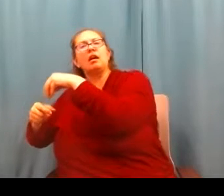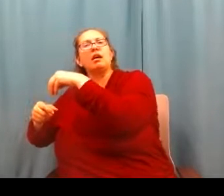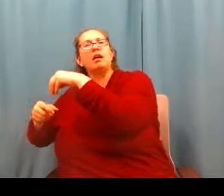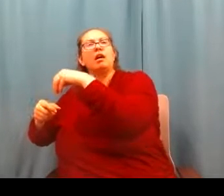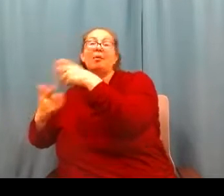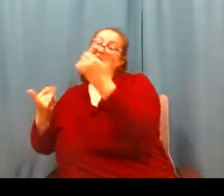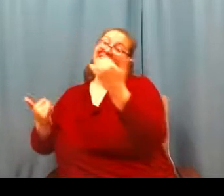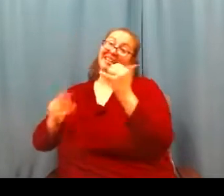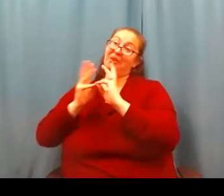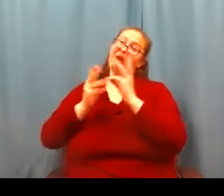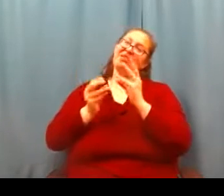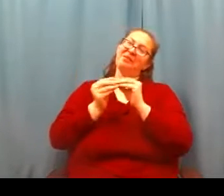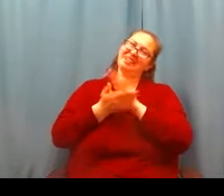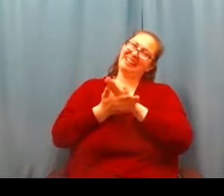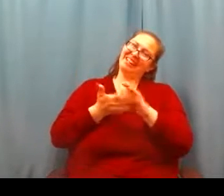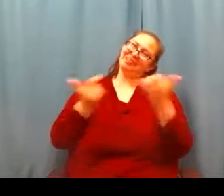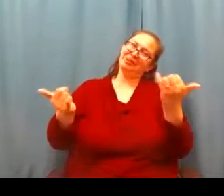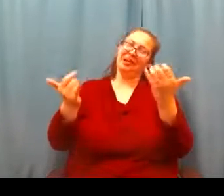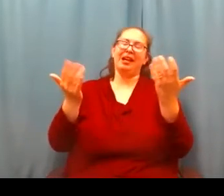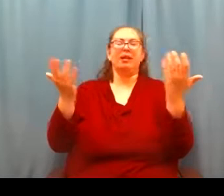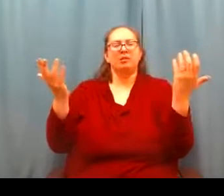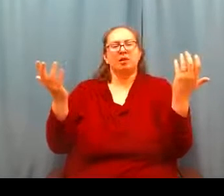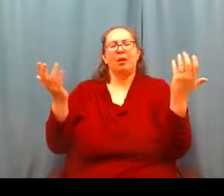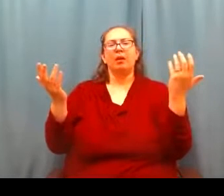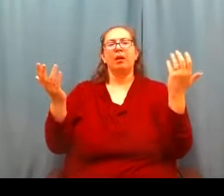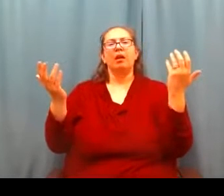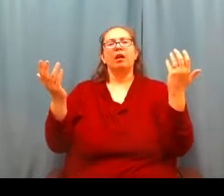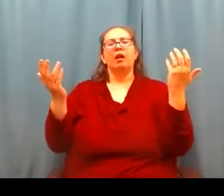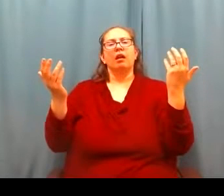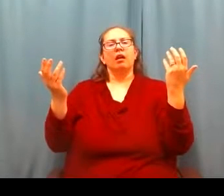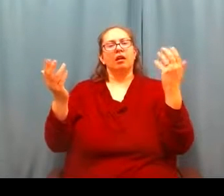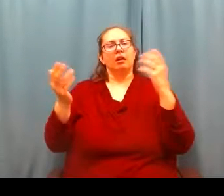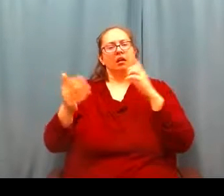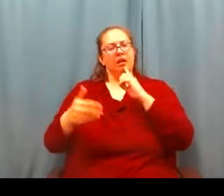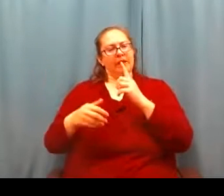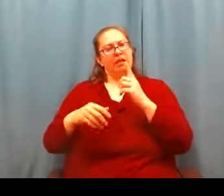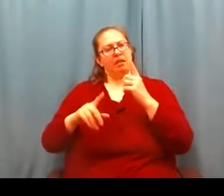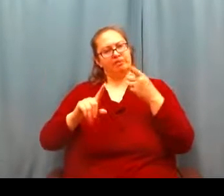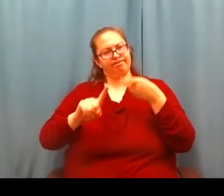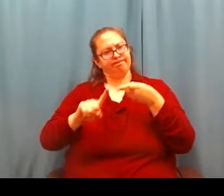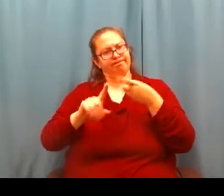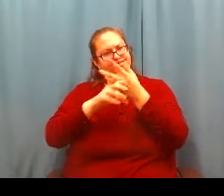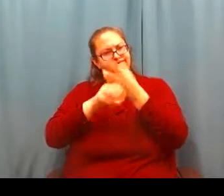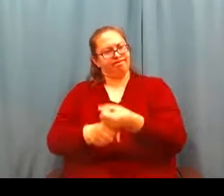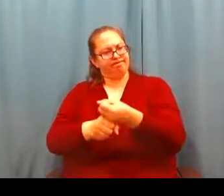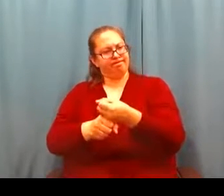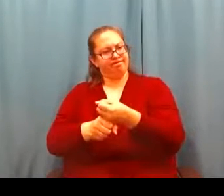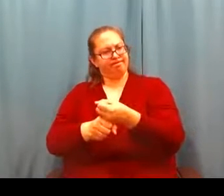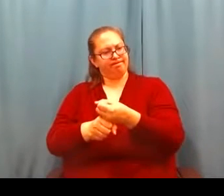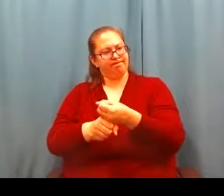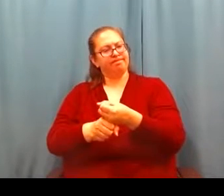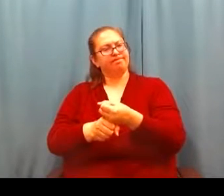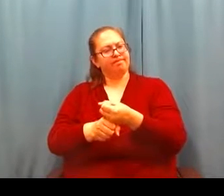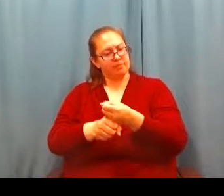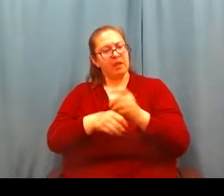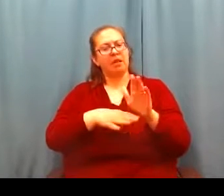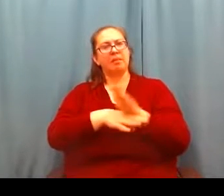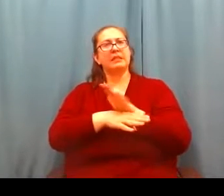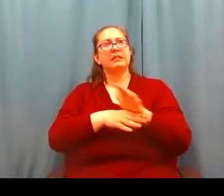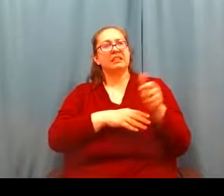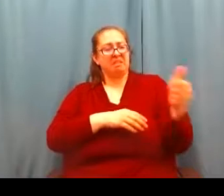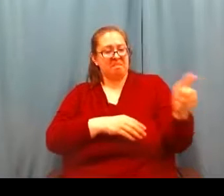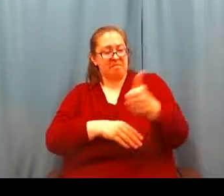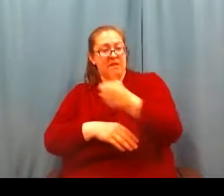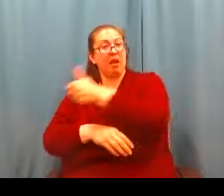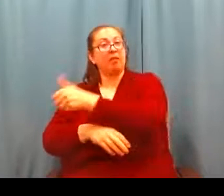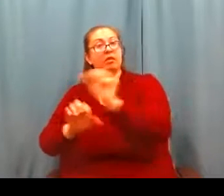little today. So anyway, all of that, I think, is to say that the businesses have a choice about whether or not they